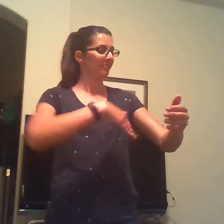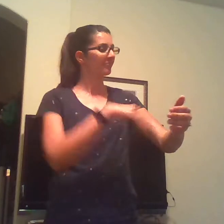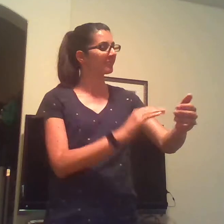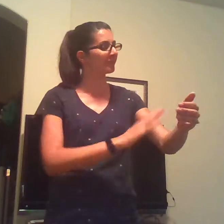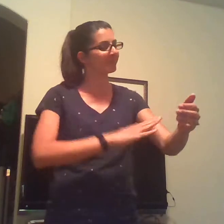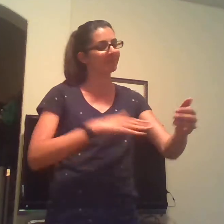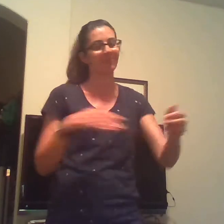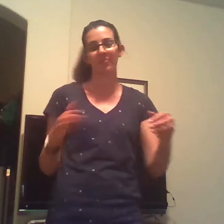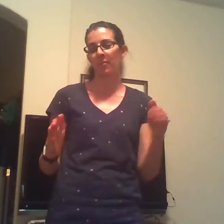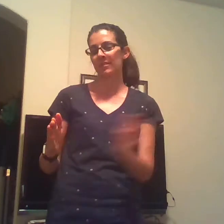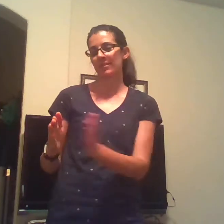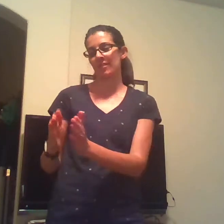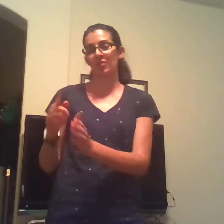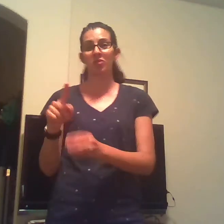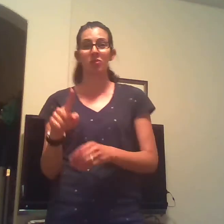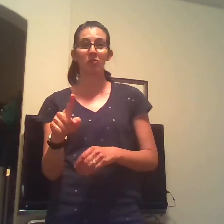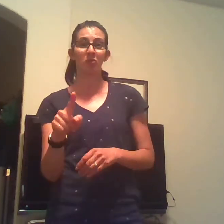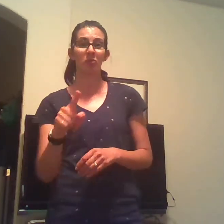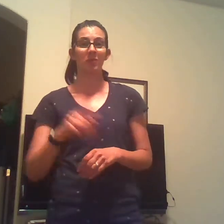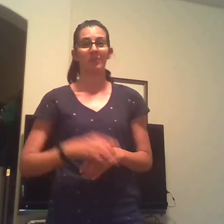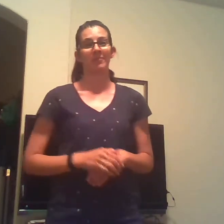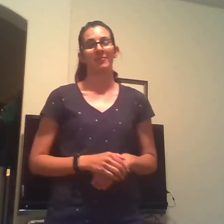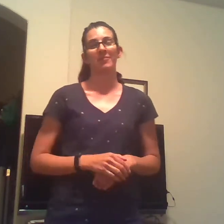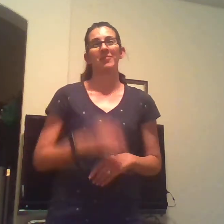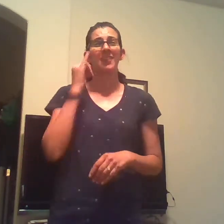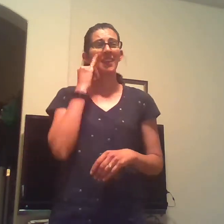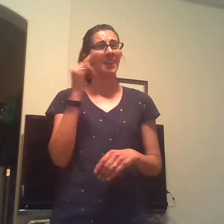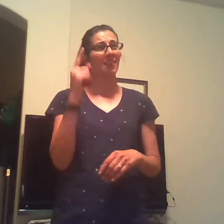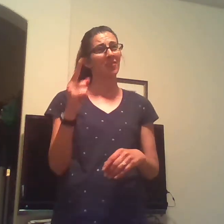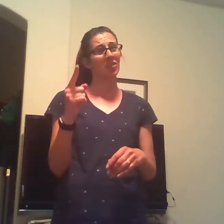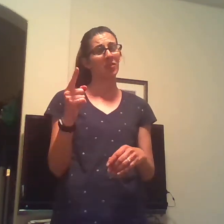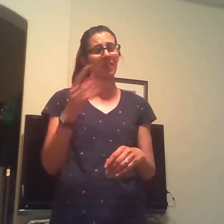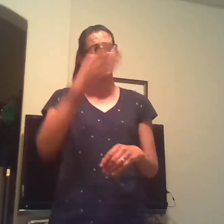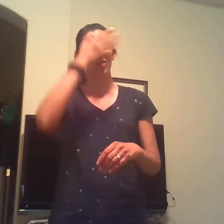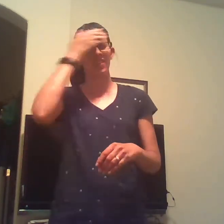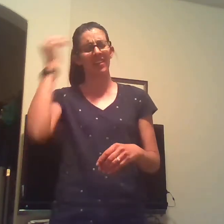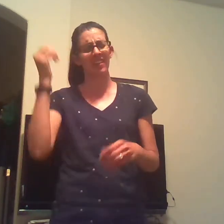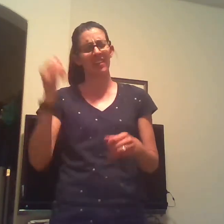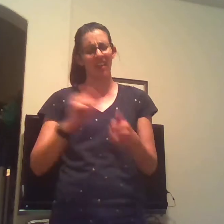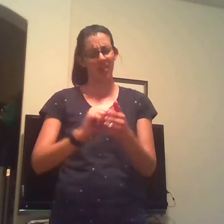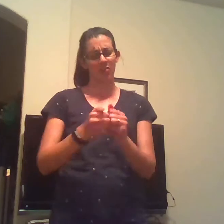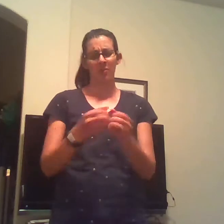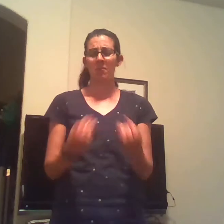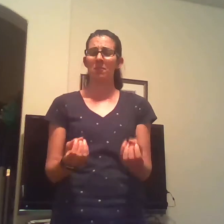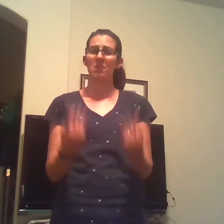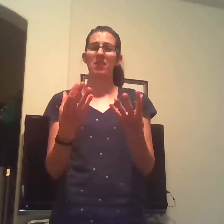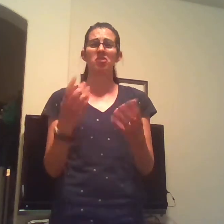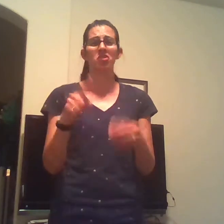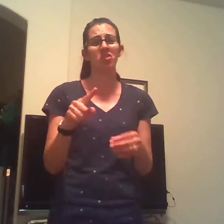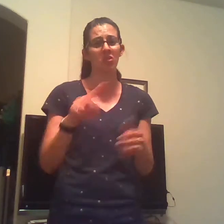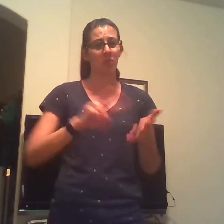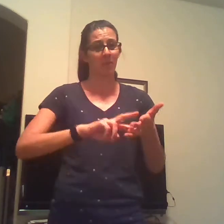beside you. And if you ever forget how much you really mean to me,